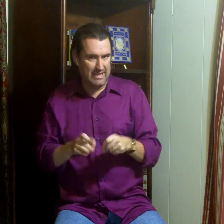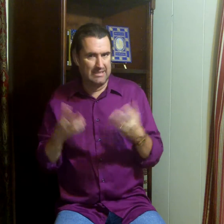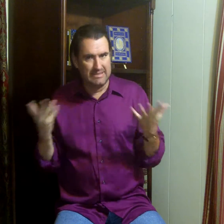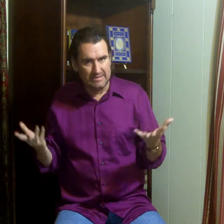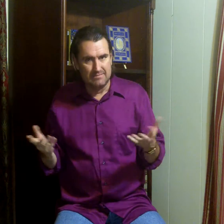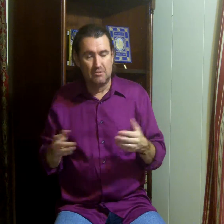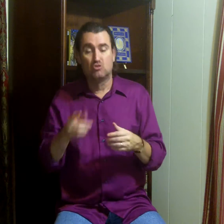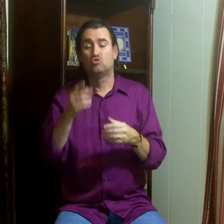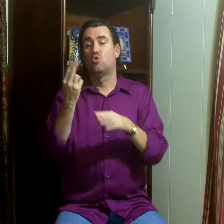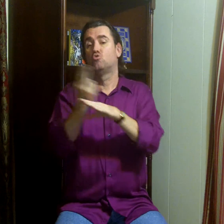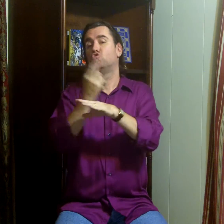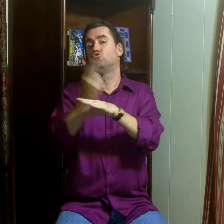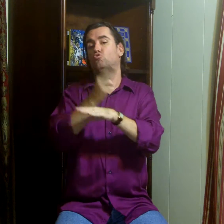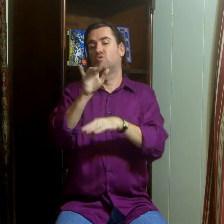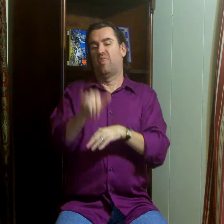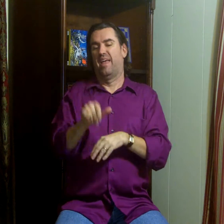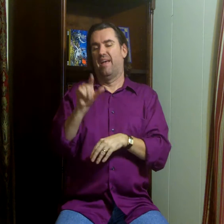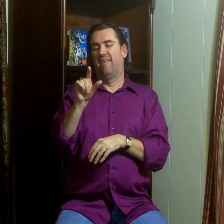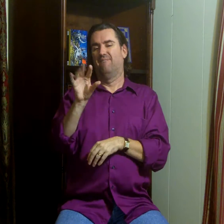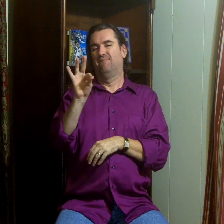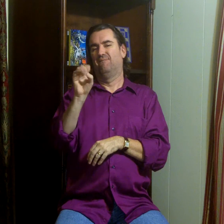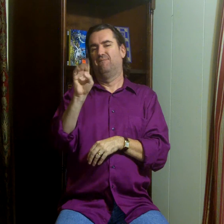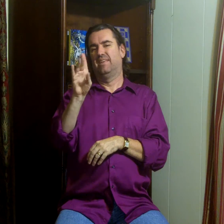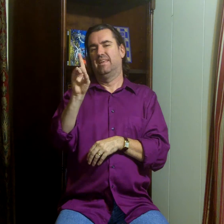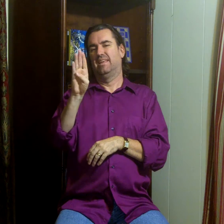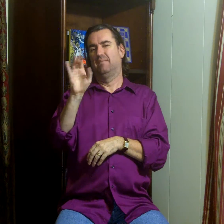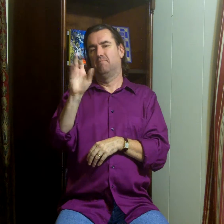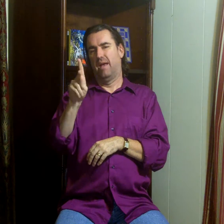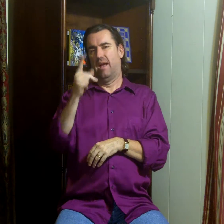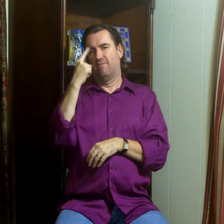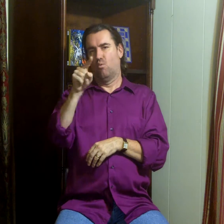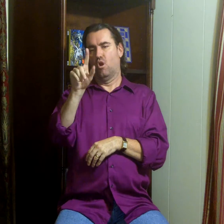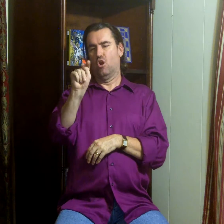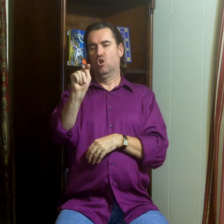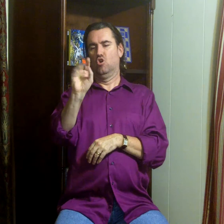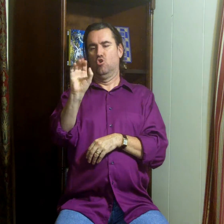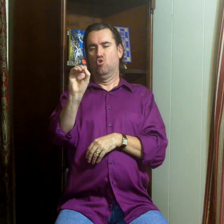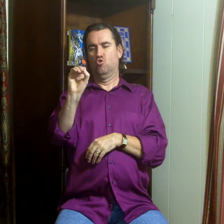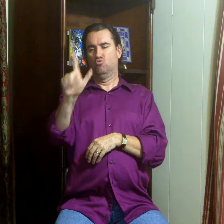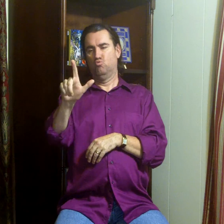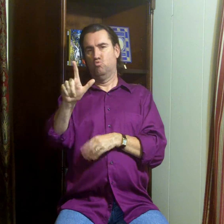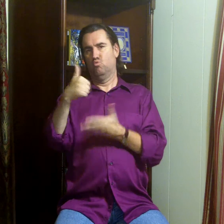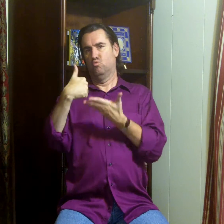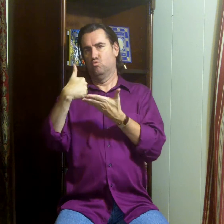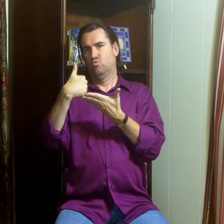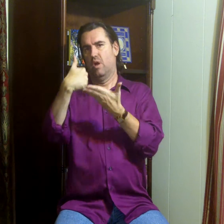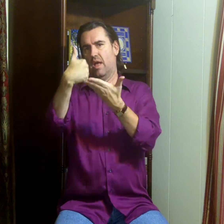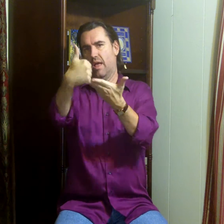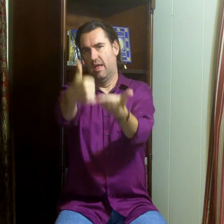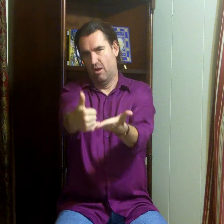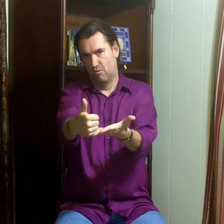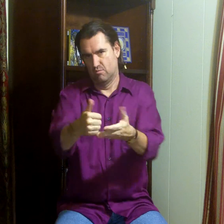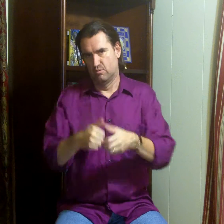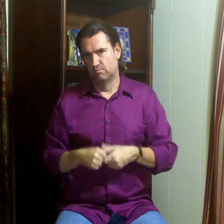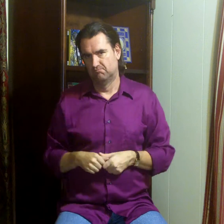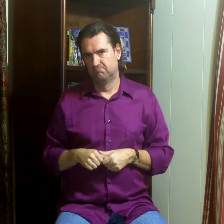you're in a state that has qualification requirements where the EIPA would satisfy that. All right?